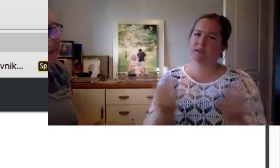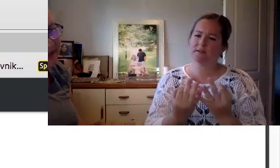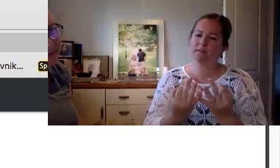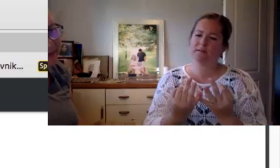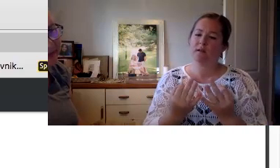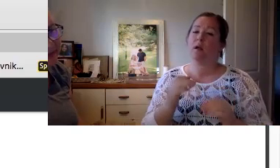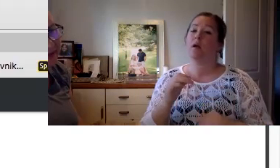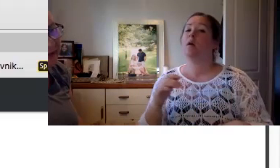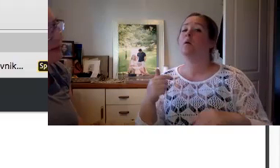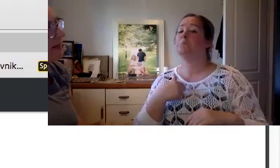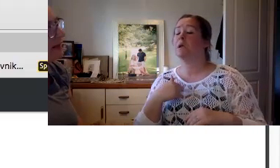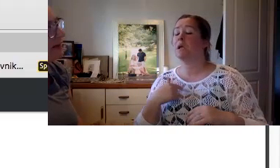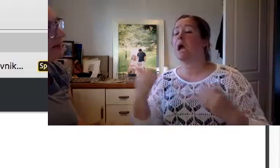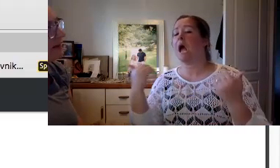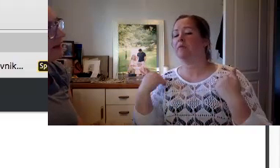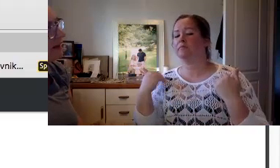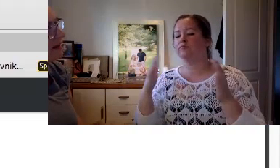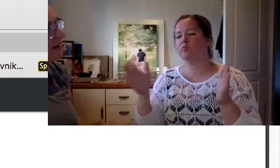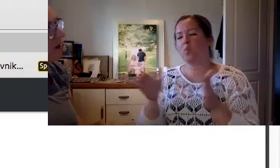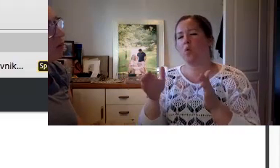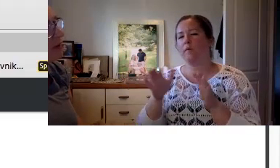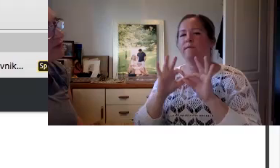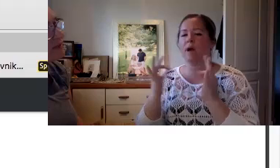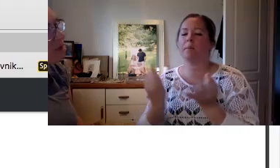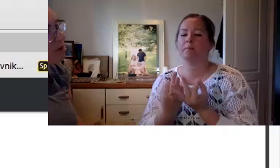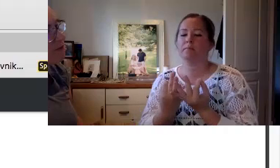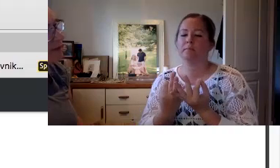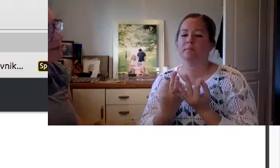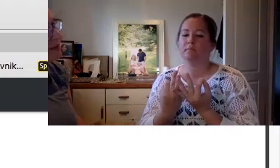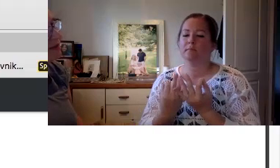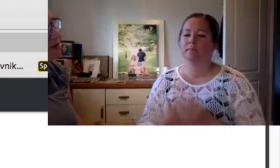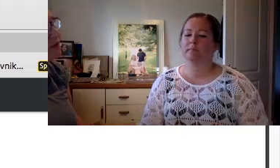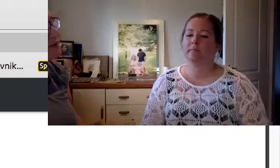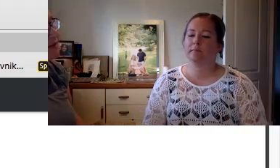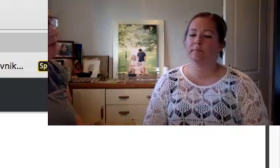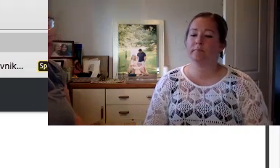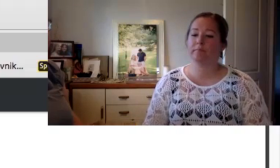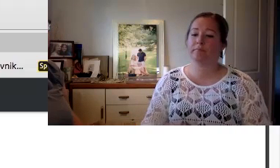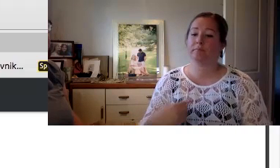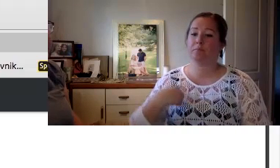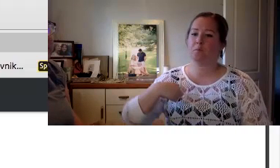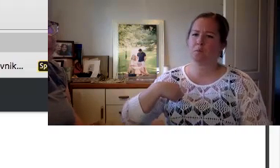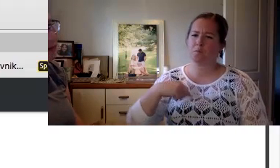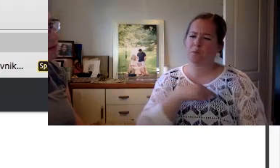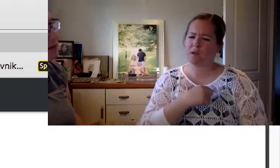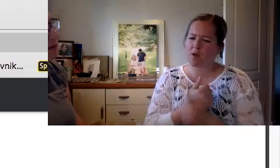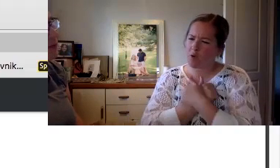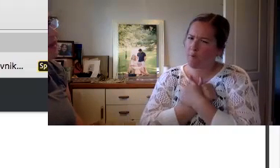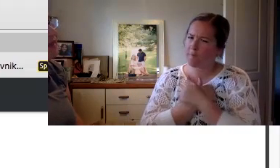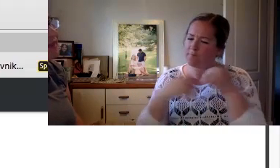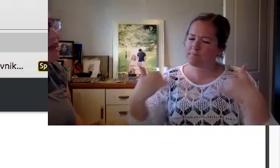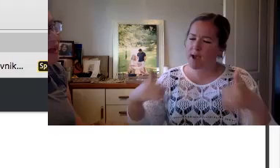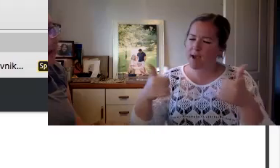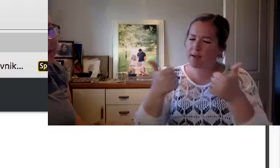big family and we have a small family. You could use it that way.